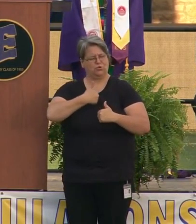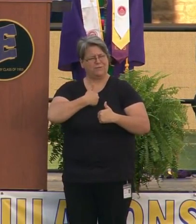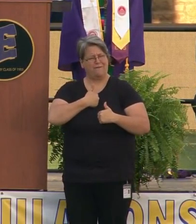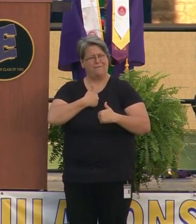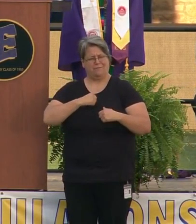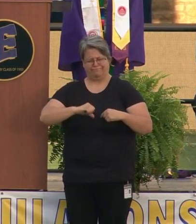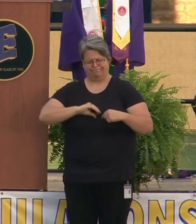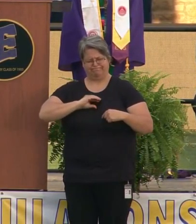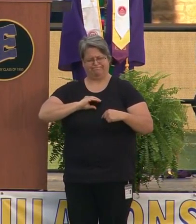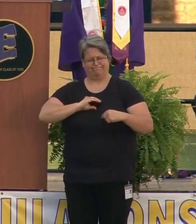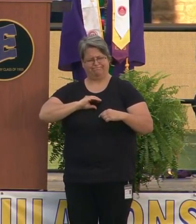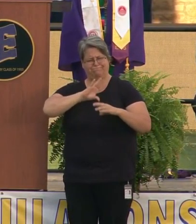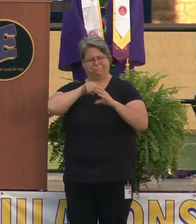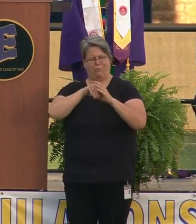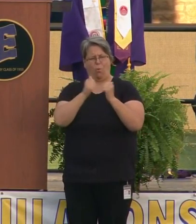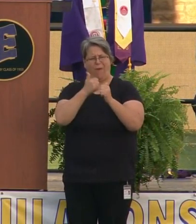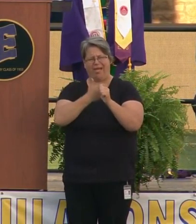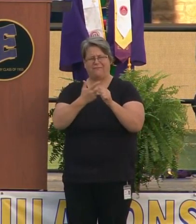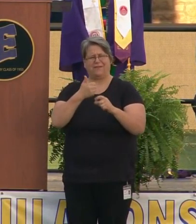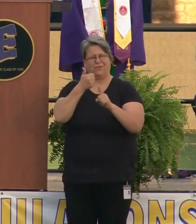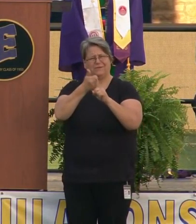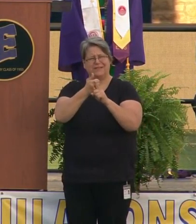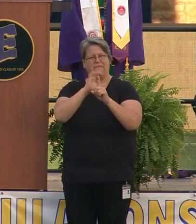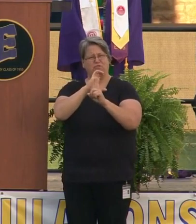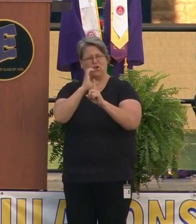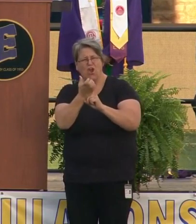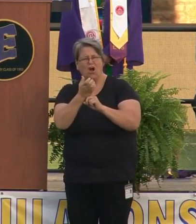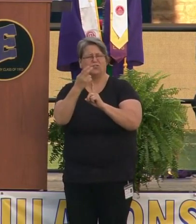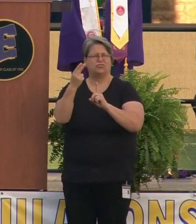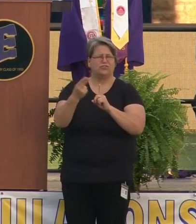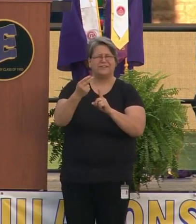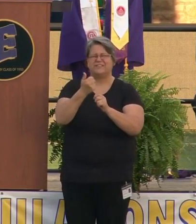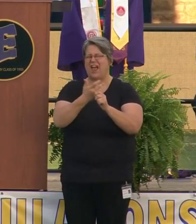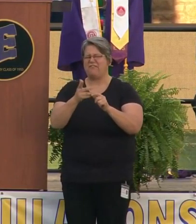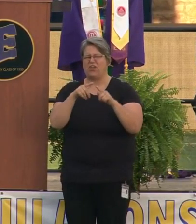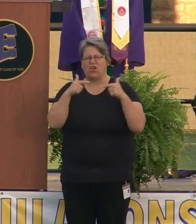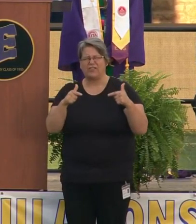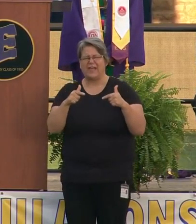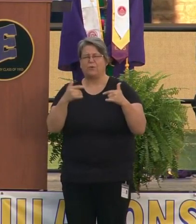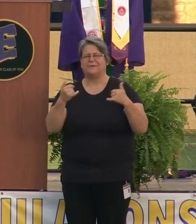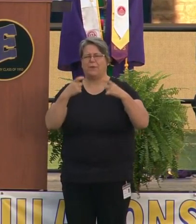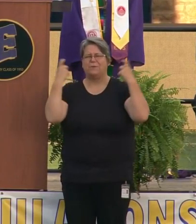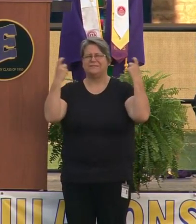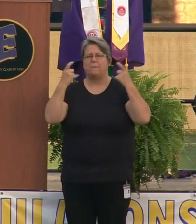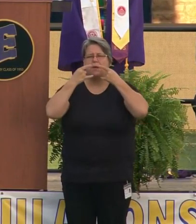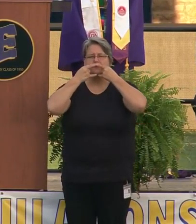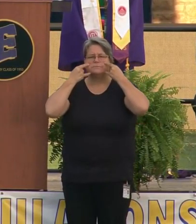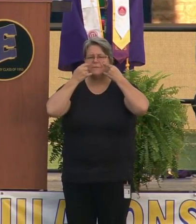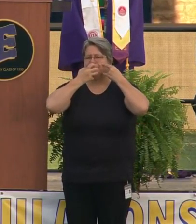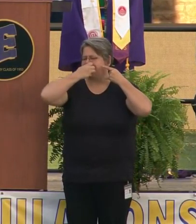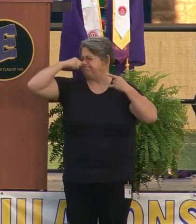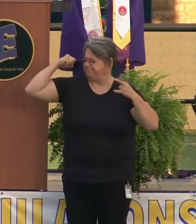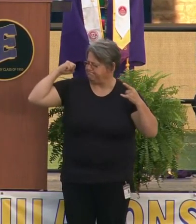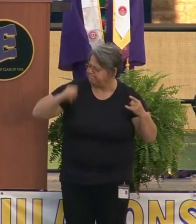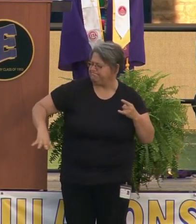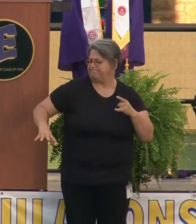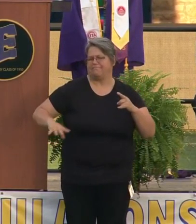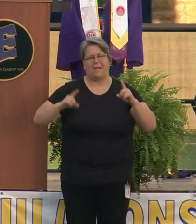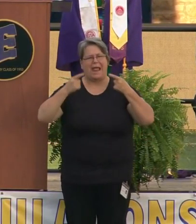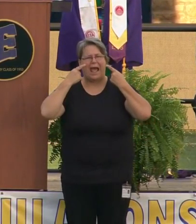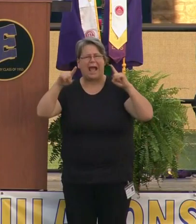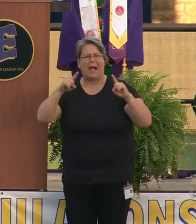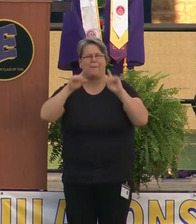is exemplified in each and every student. Today we celebrate those who ripped off their masks and accomplished amazing things,